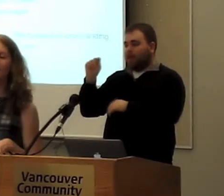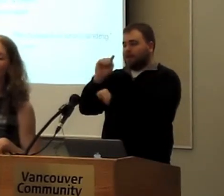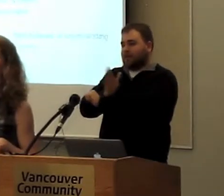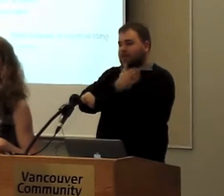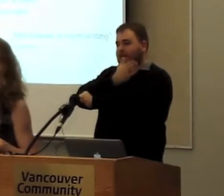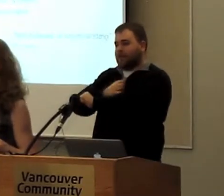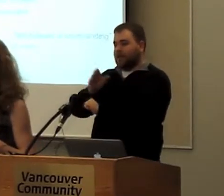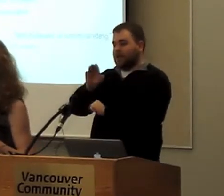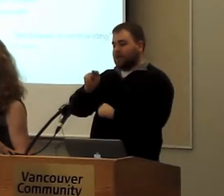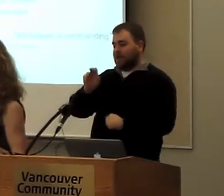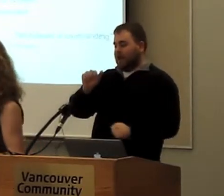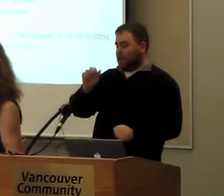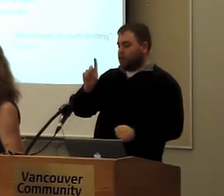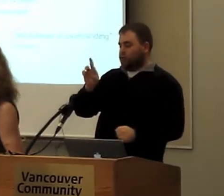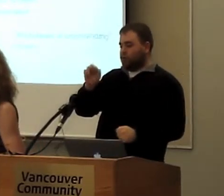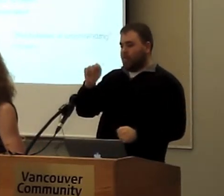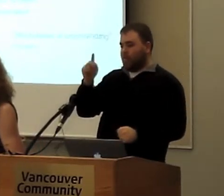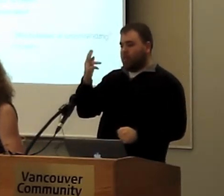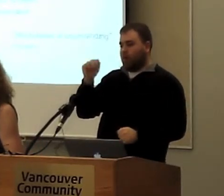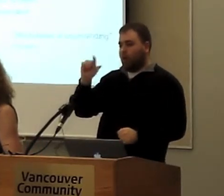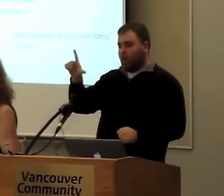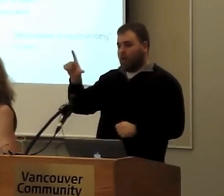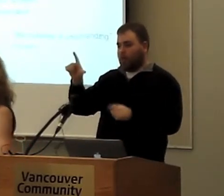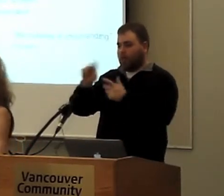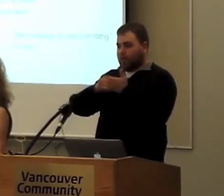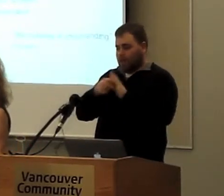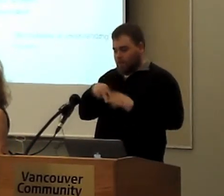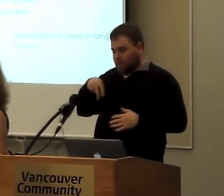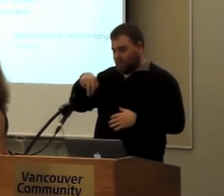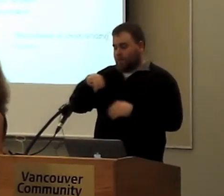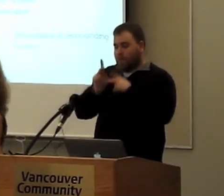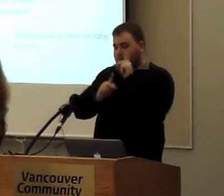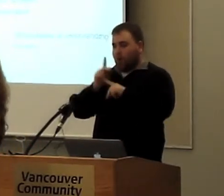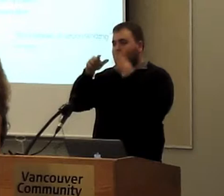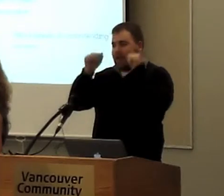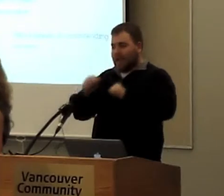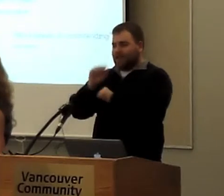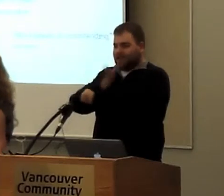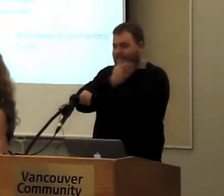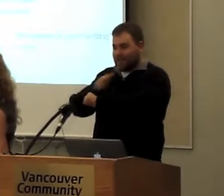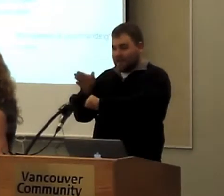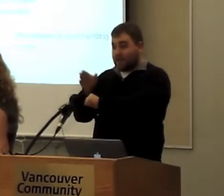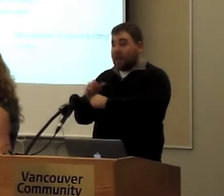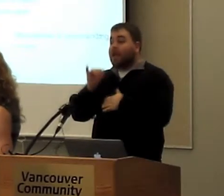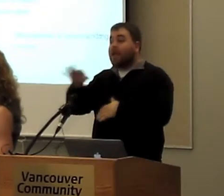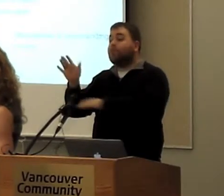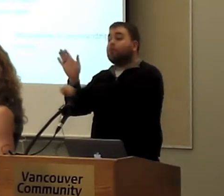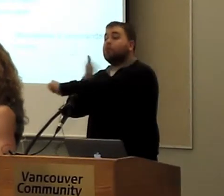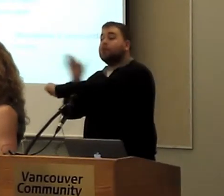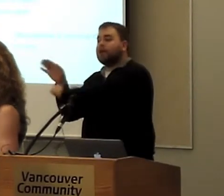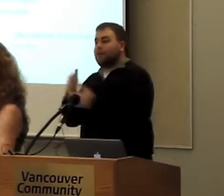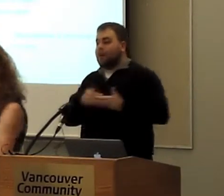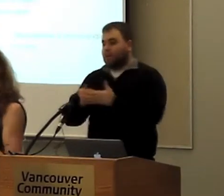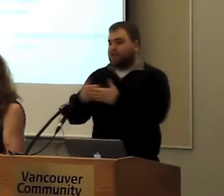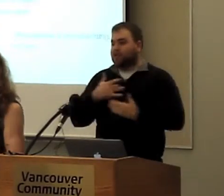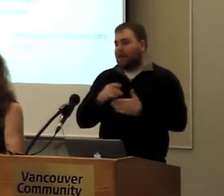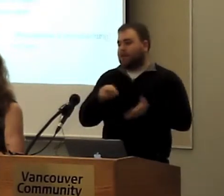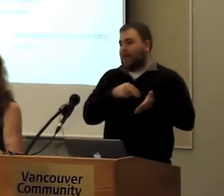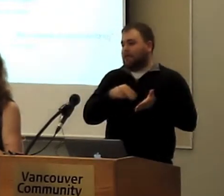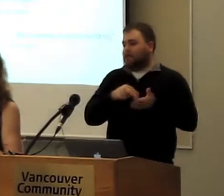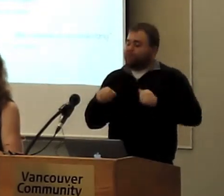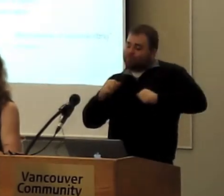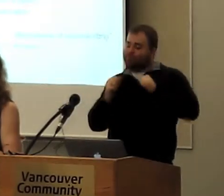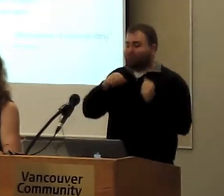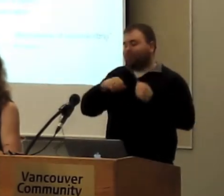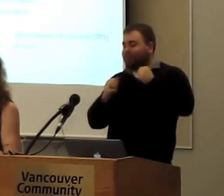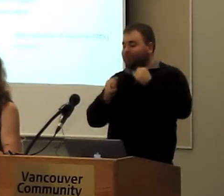pattern, musicality to our walk, to our gait. Babies everywhere will dance uninhibited to the sound of music. Unfortunately, we